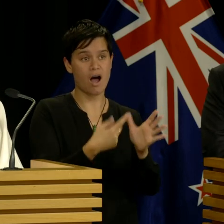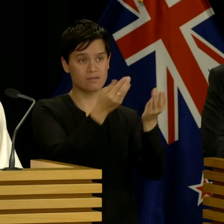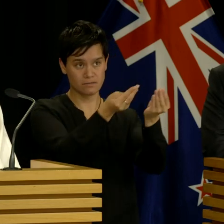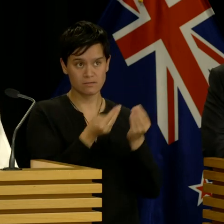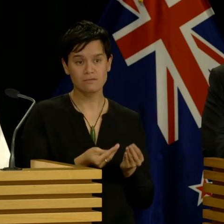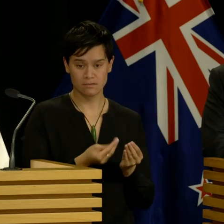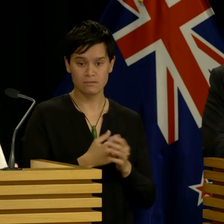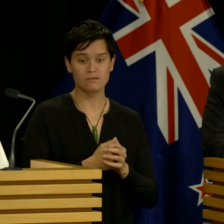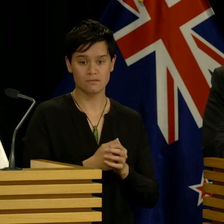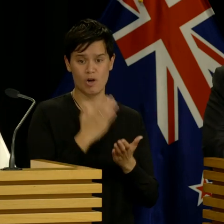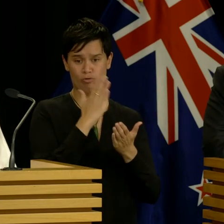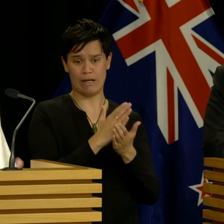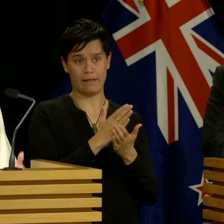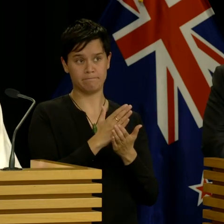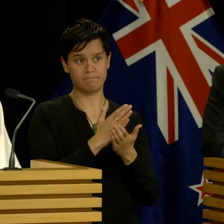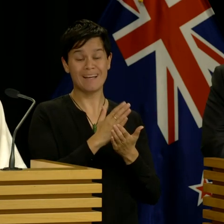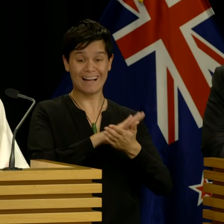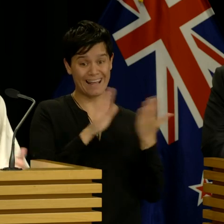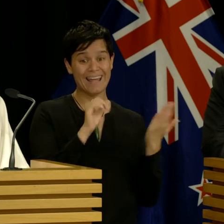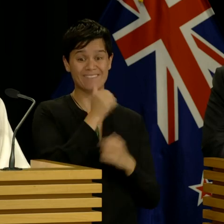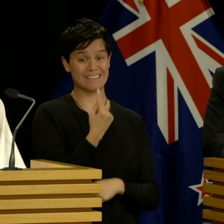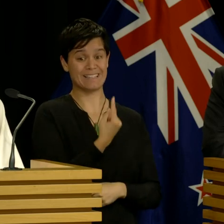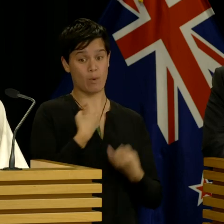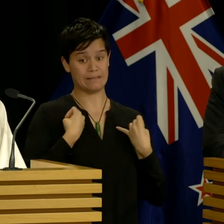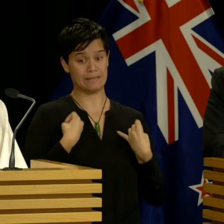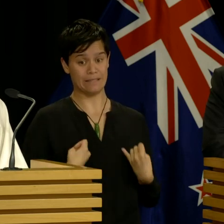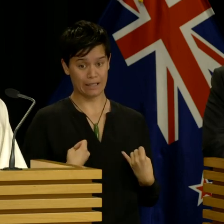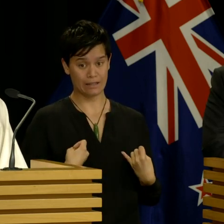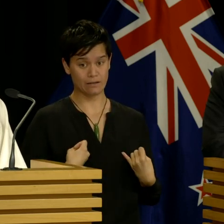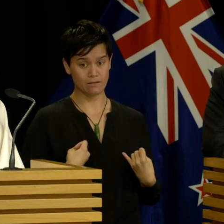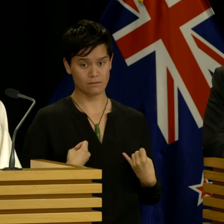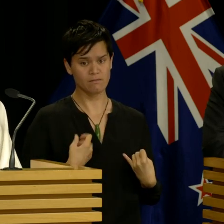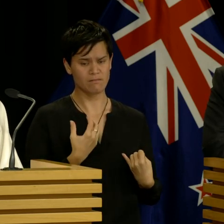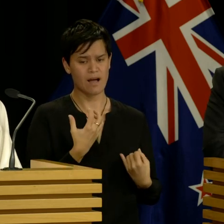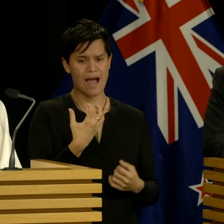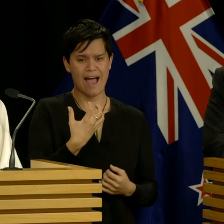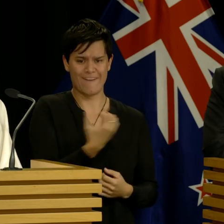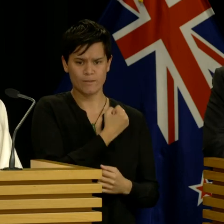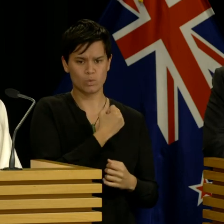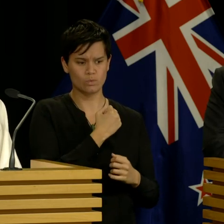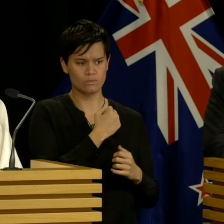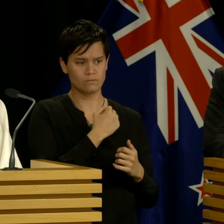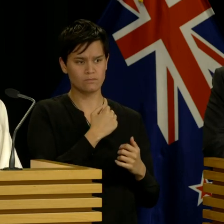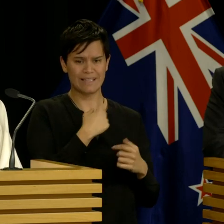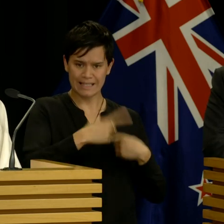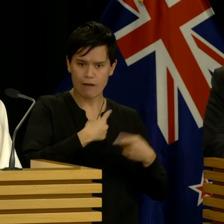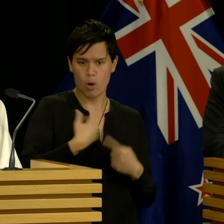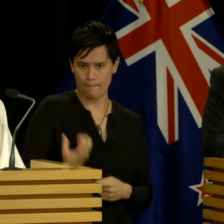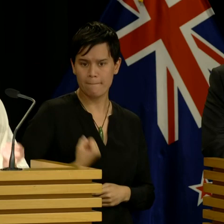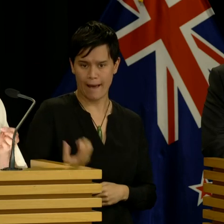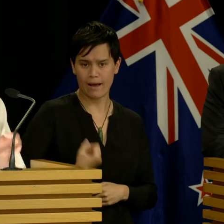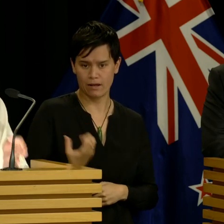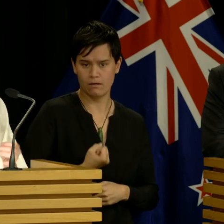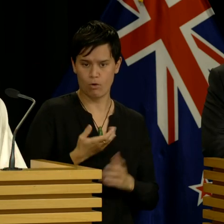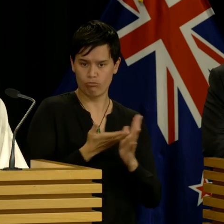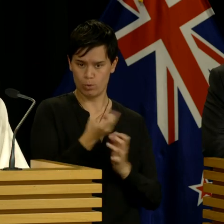in this regard. It's quite clear if someone is sick, then there are obligations for someone to, of course, continue to be remunerated while they're